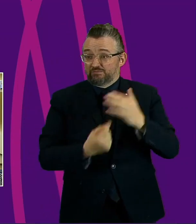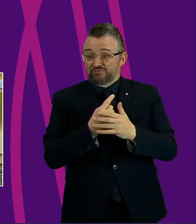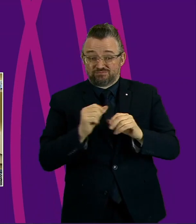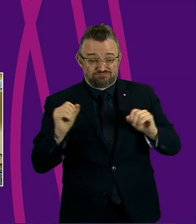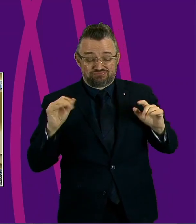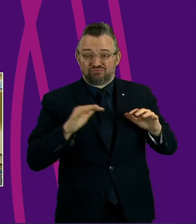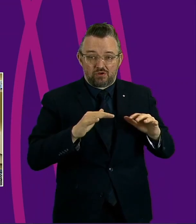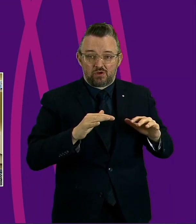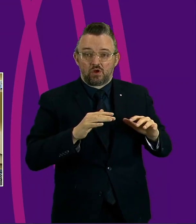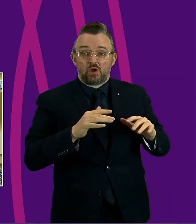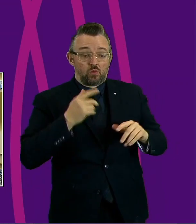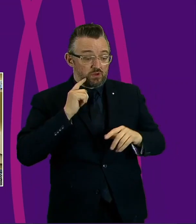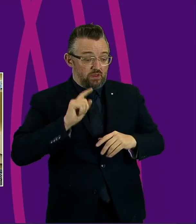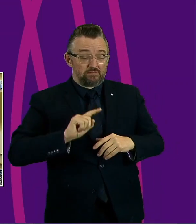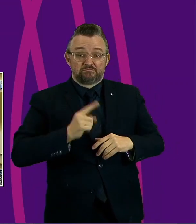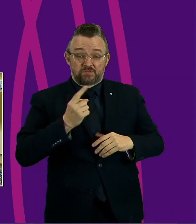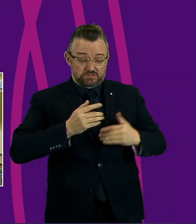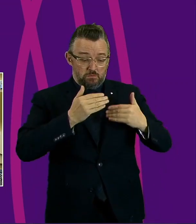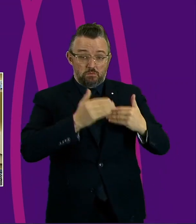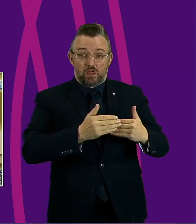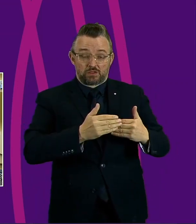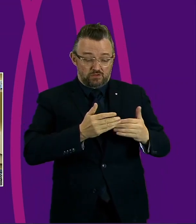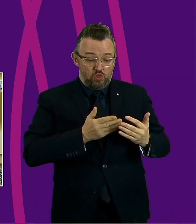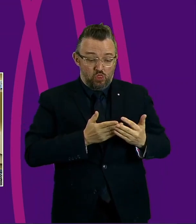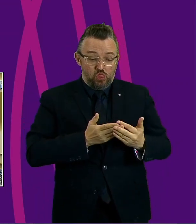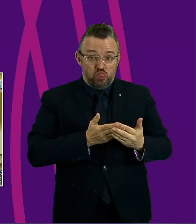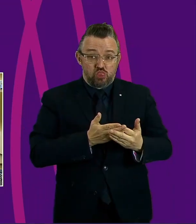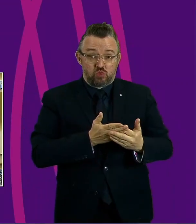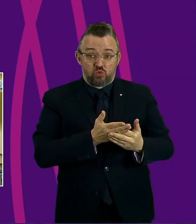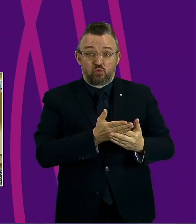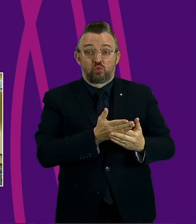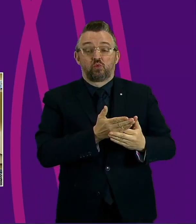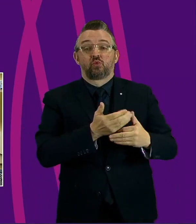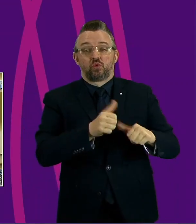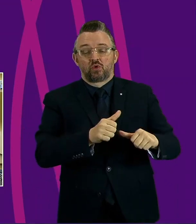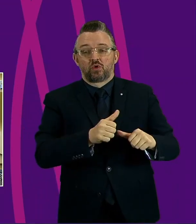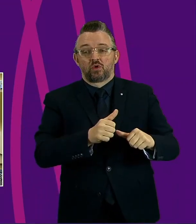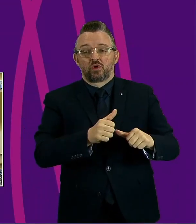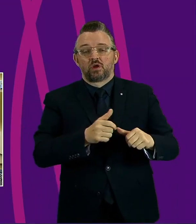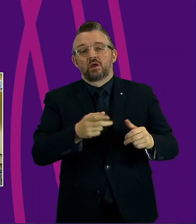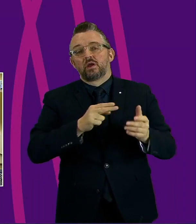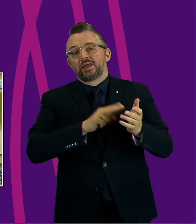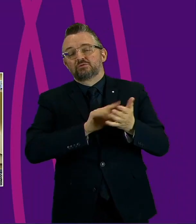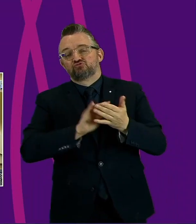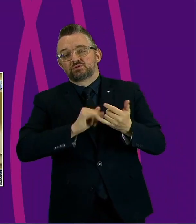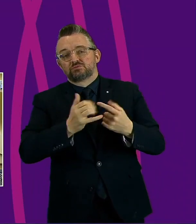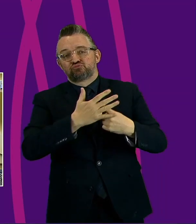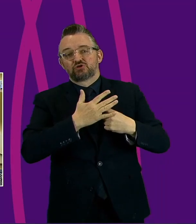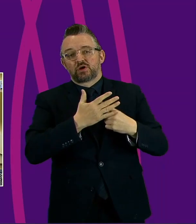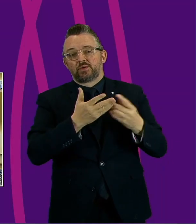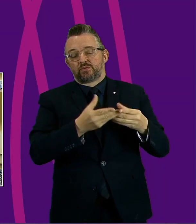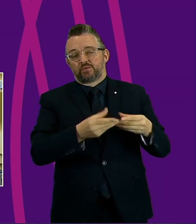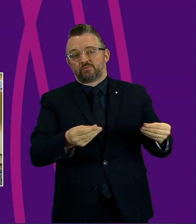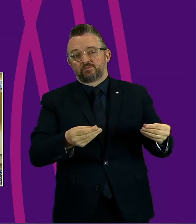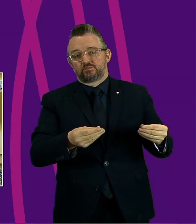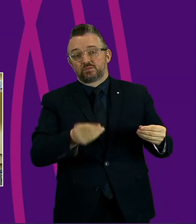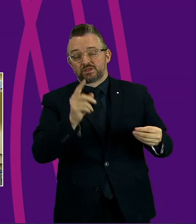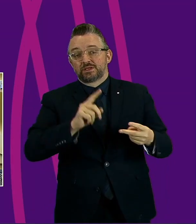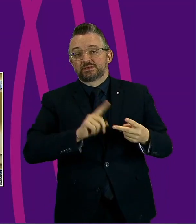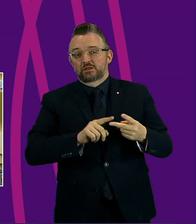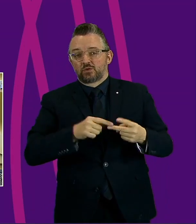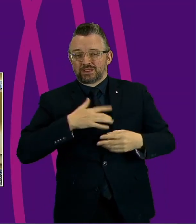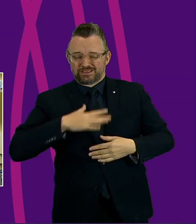past this first and hopefully only wave, but we can't be sure about that. That pressure starts to reduce. And the second reason was we had to make